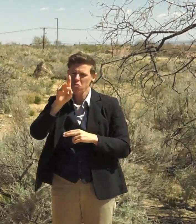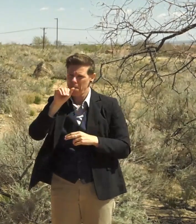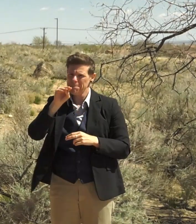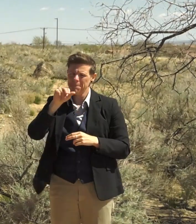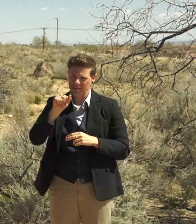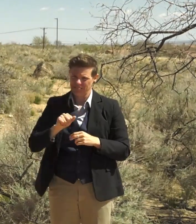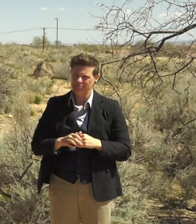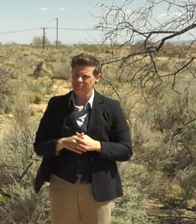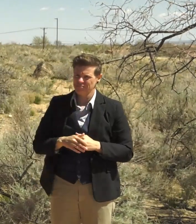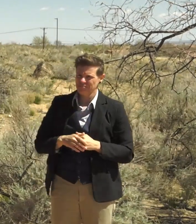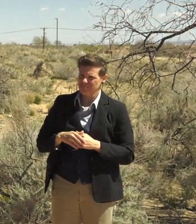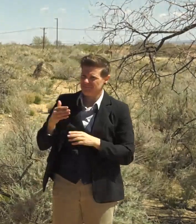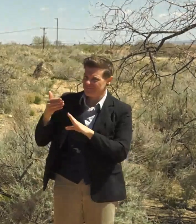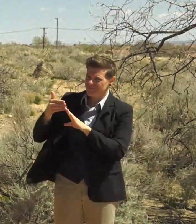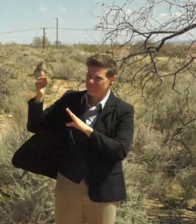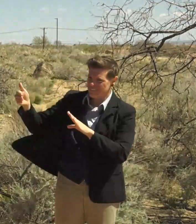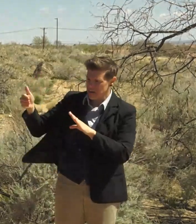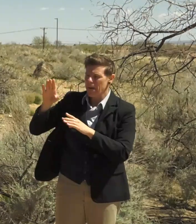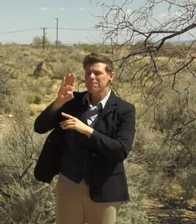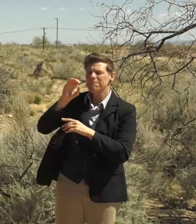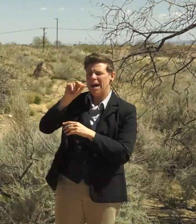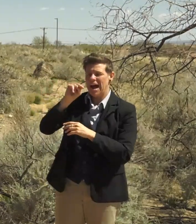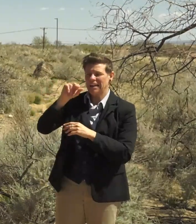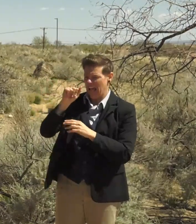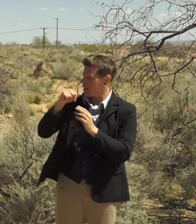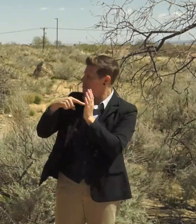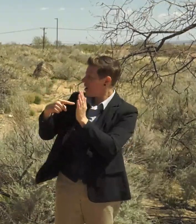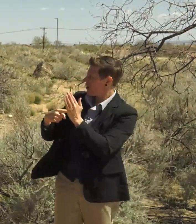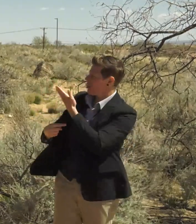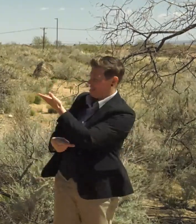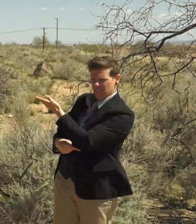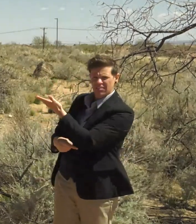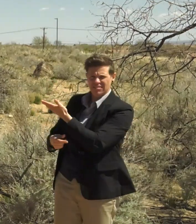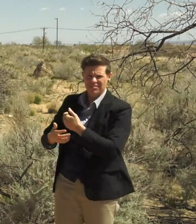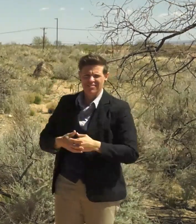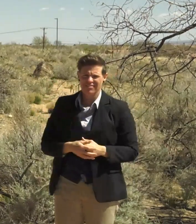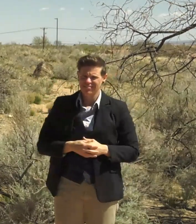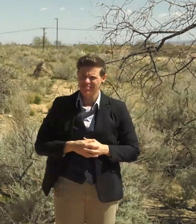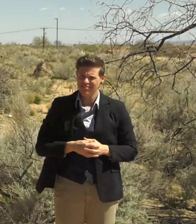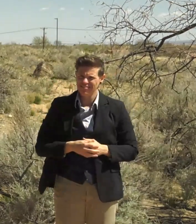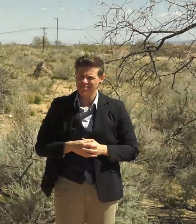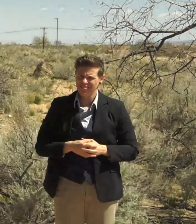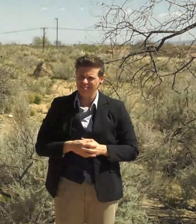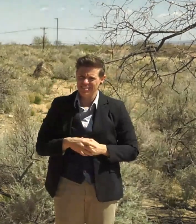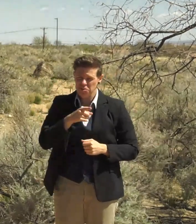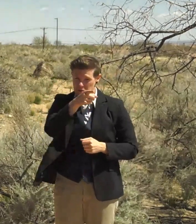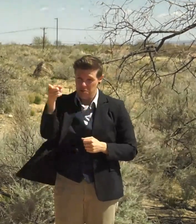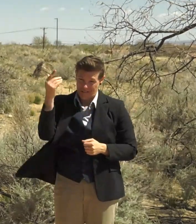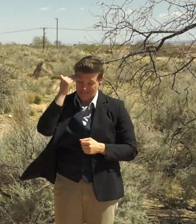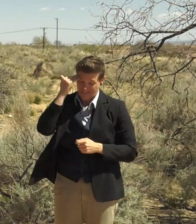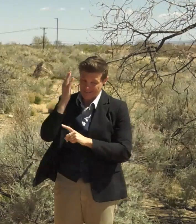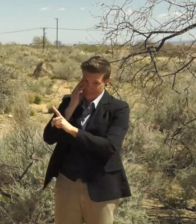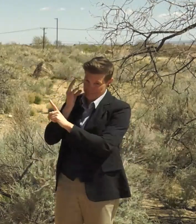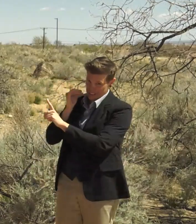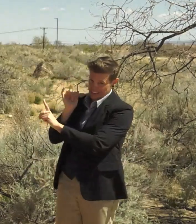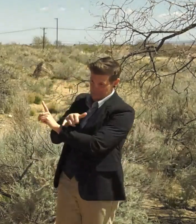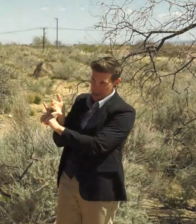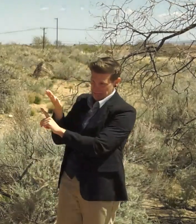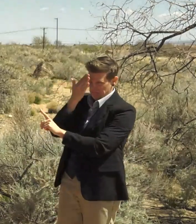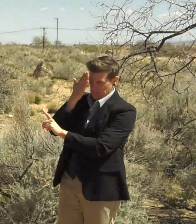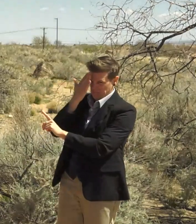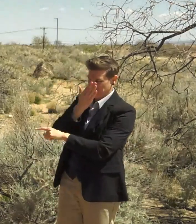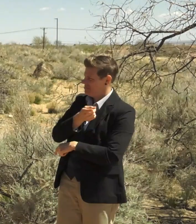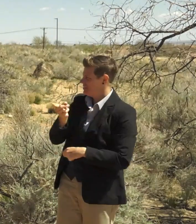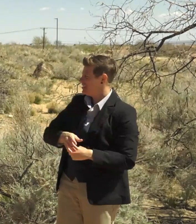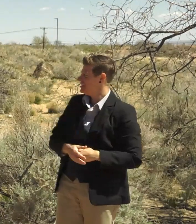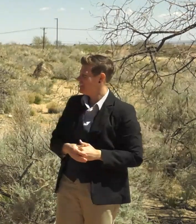the bandana face covering. I mean, I think we've all done this at one point in our lives. And it still looks just